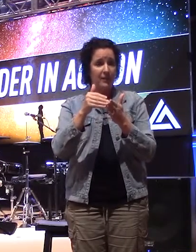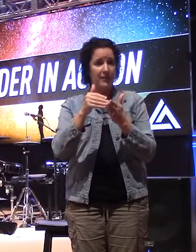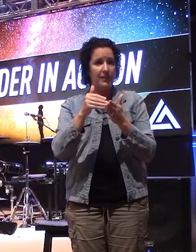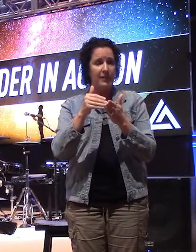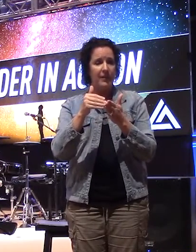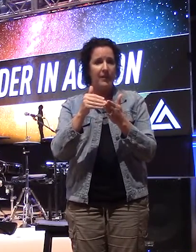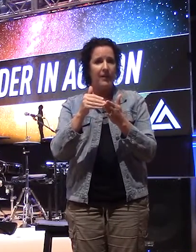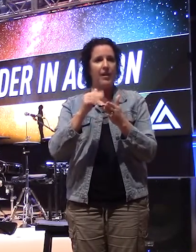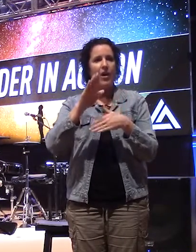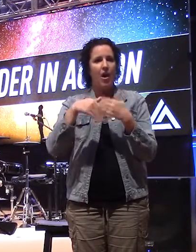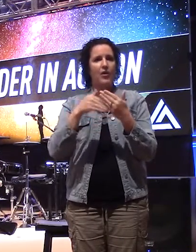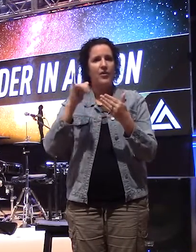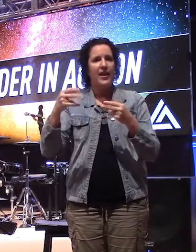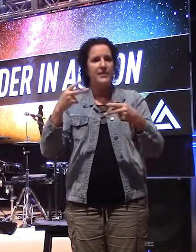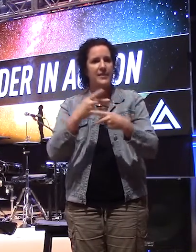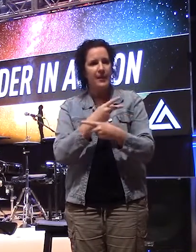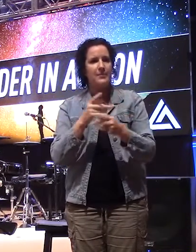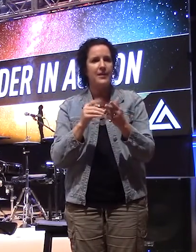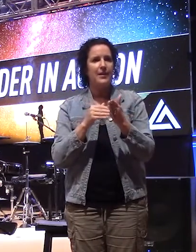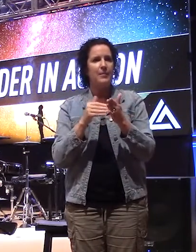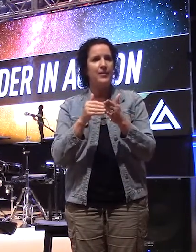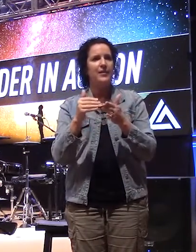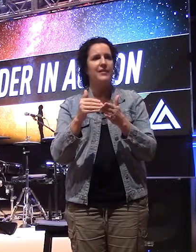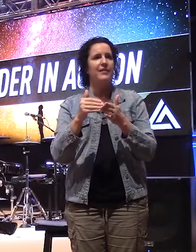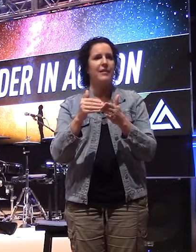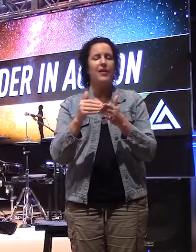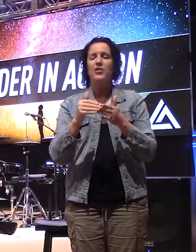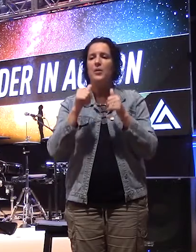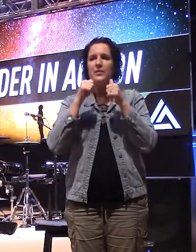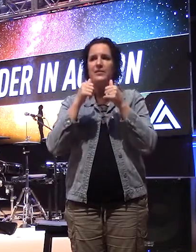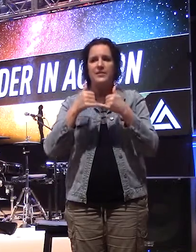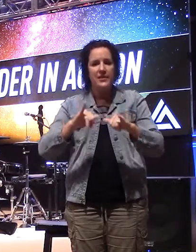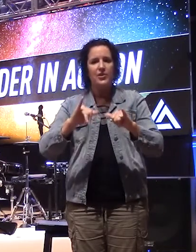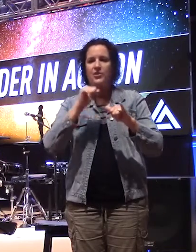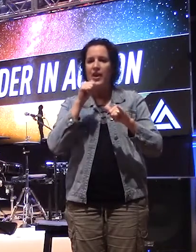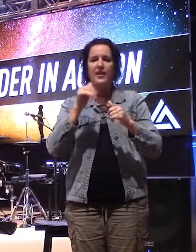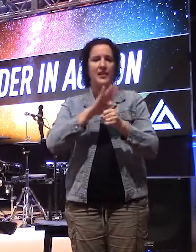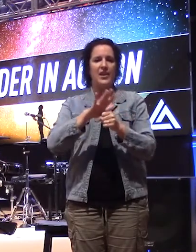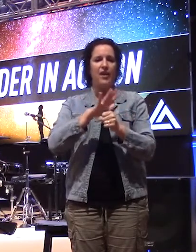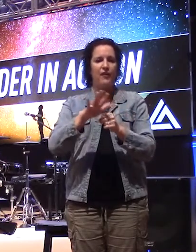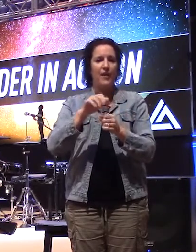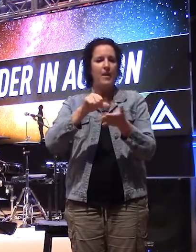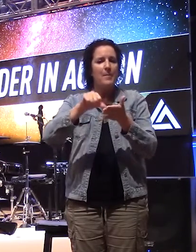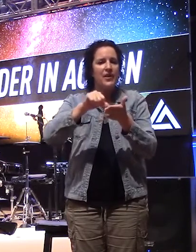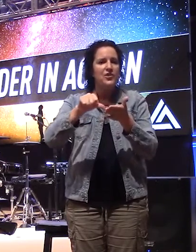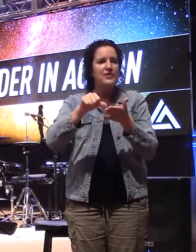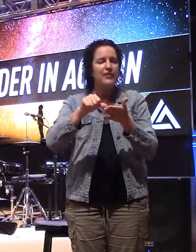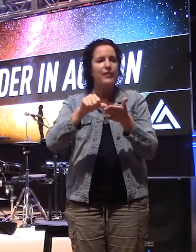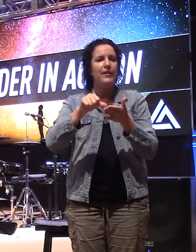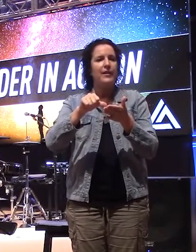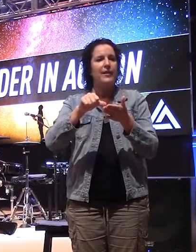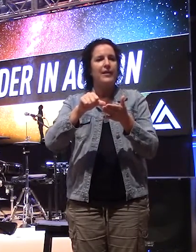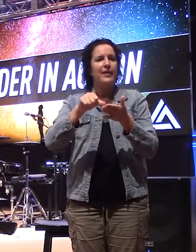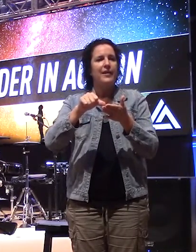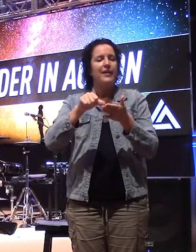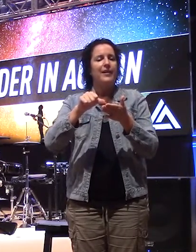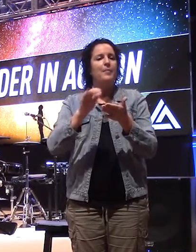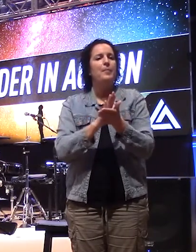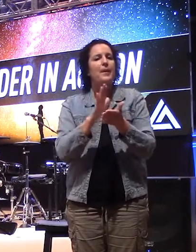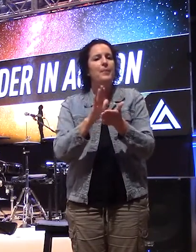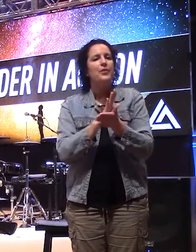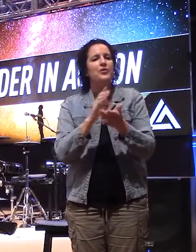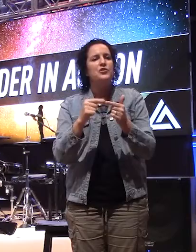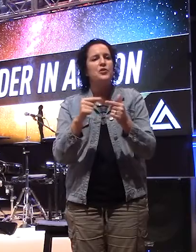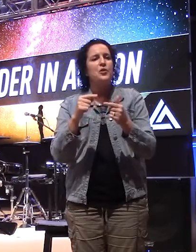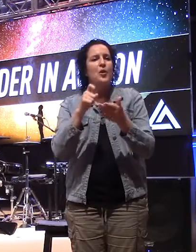times a million, without a page in a Webster's dictionary, there would still not be enough pages of paper to write the names of 100